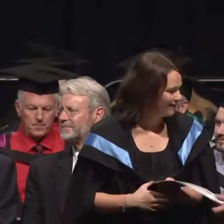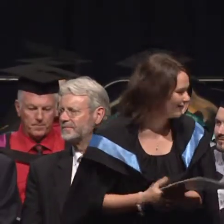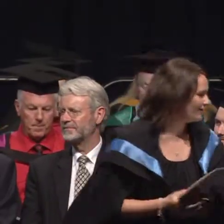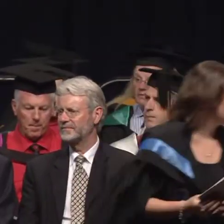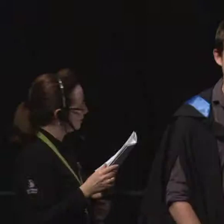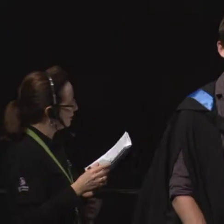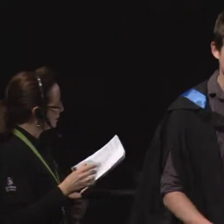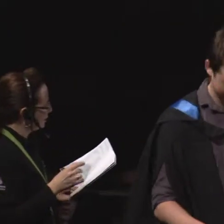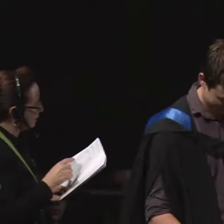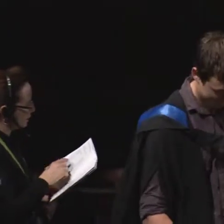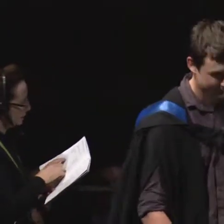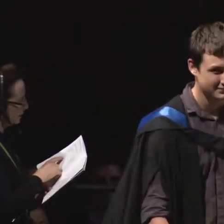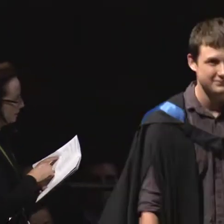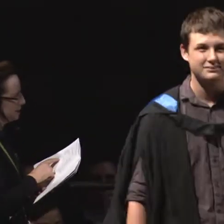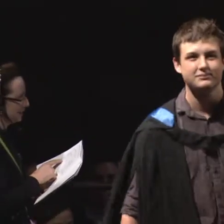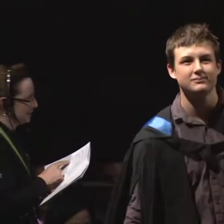Matthew Garrett.